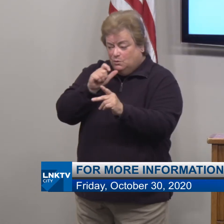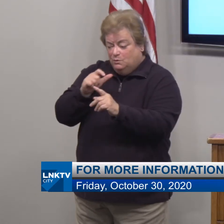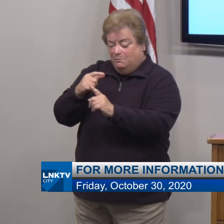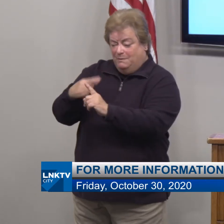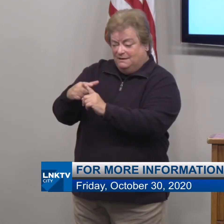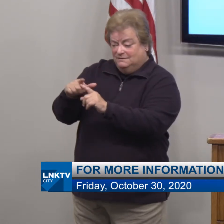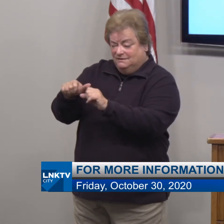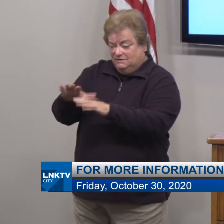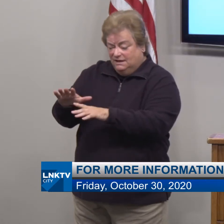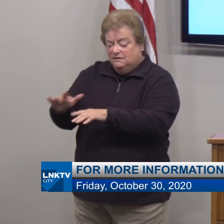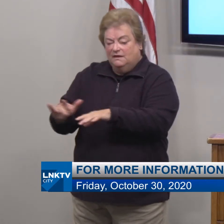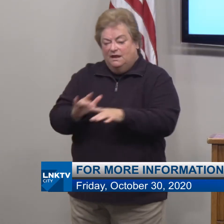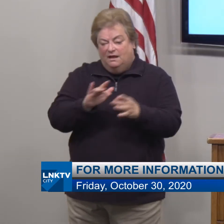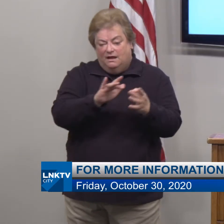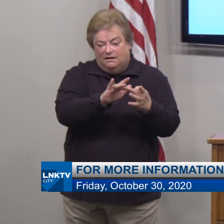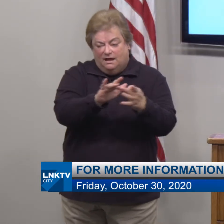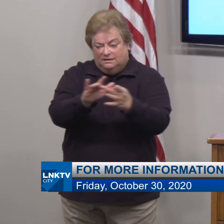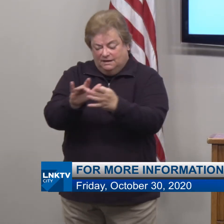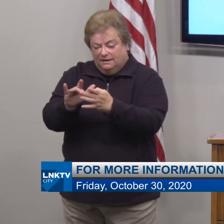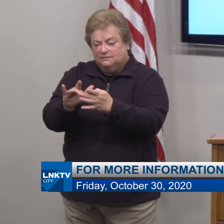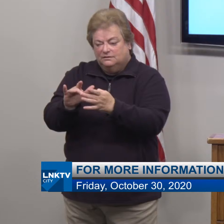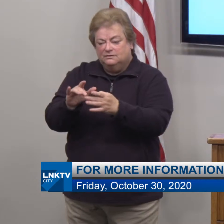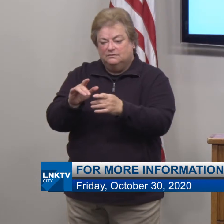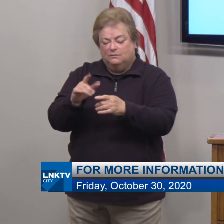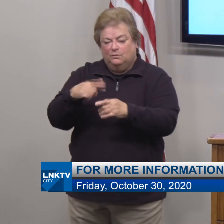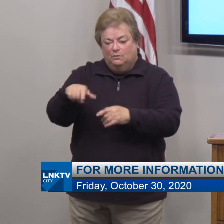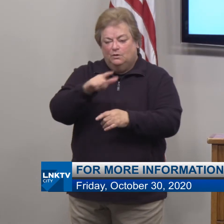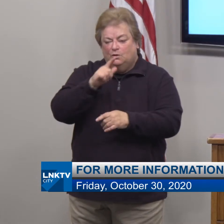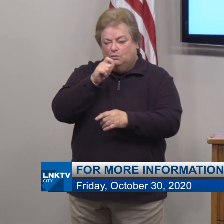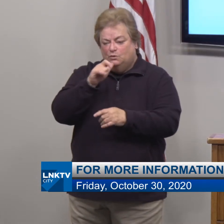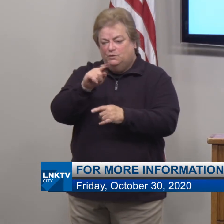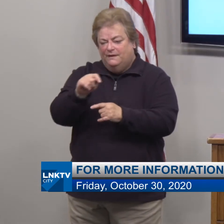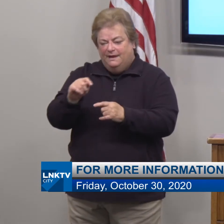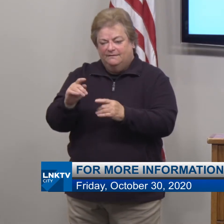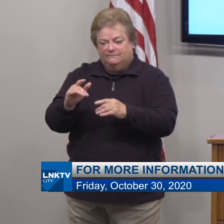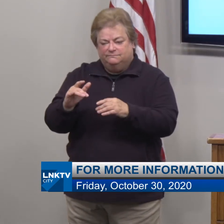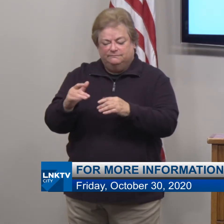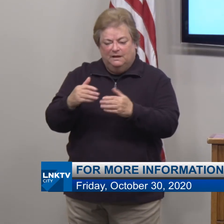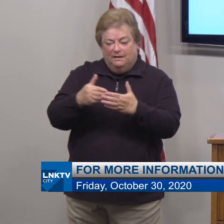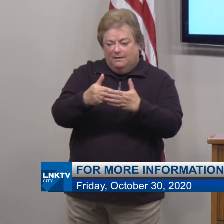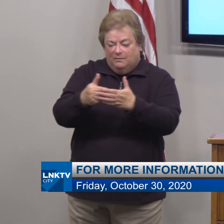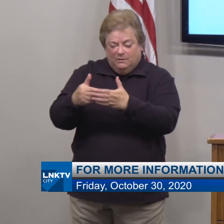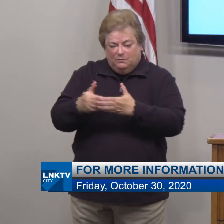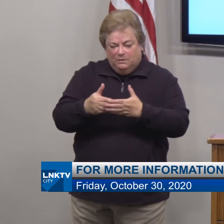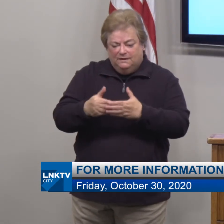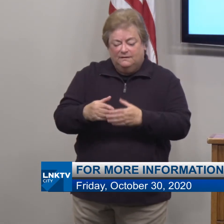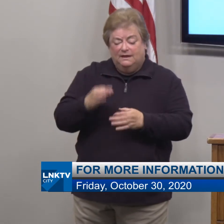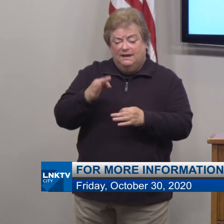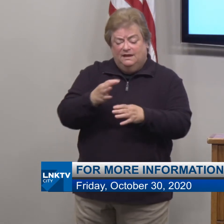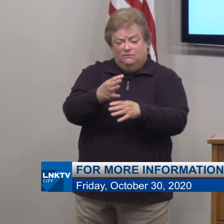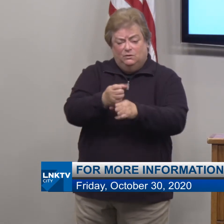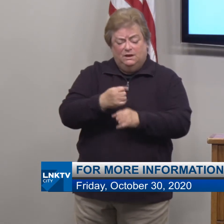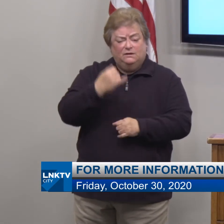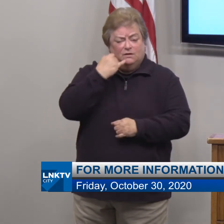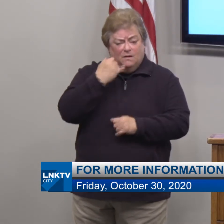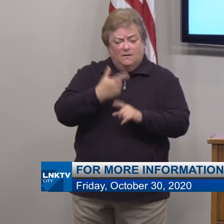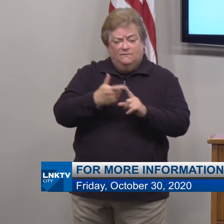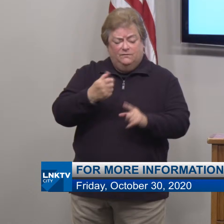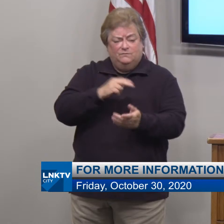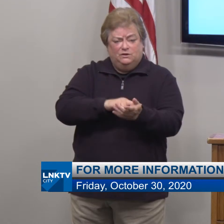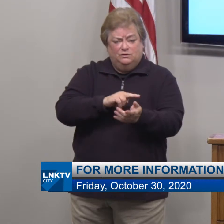of receiving notification from the state. If you receive a call from one of our public health